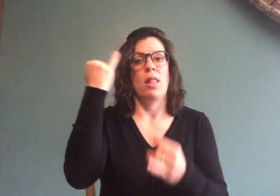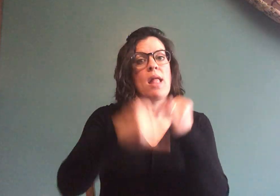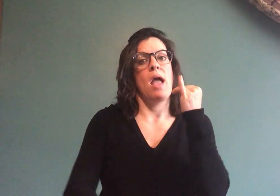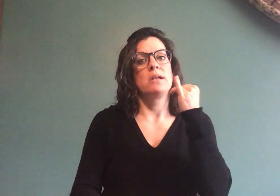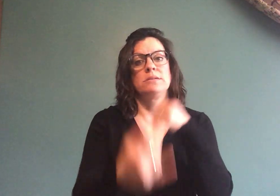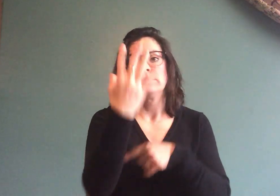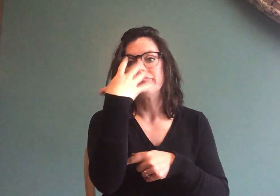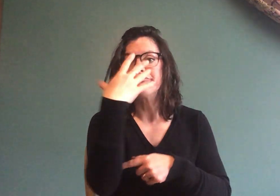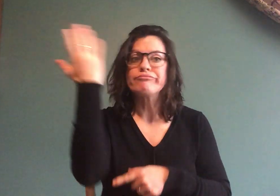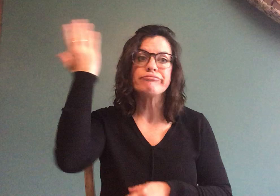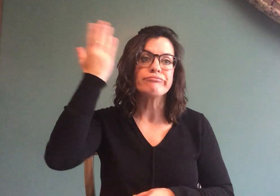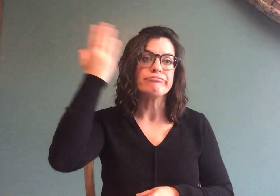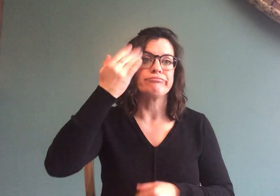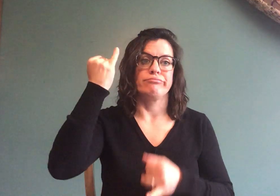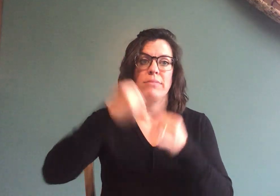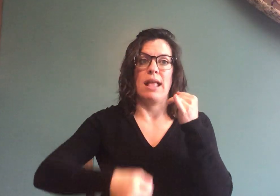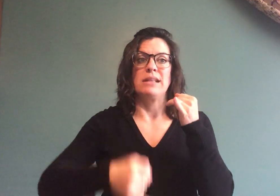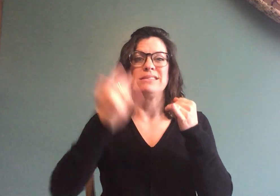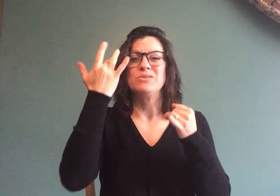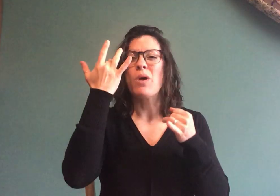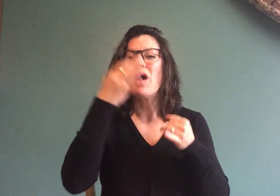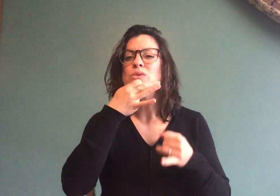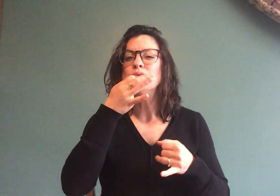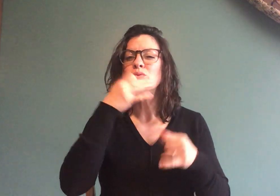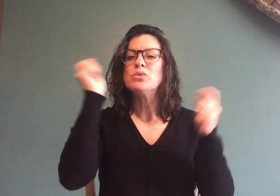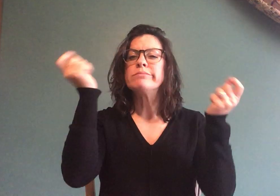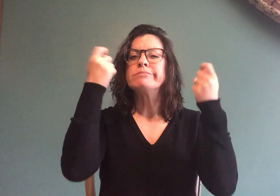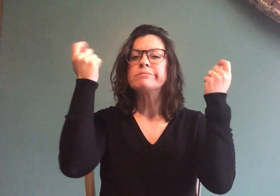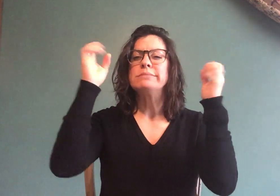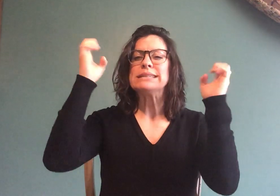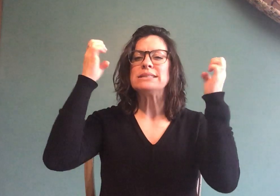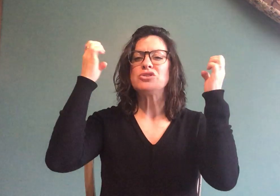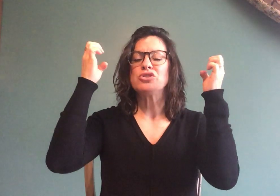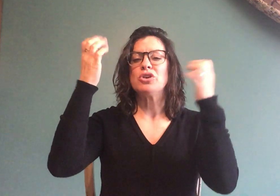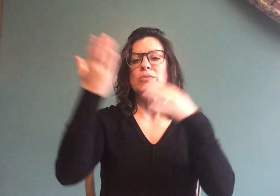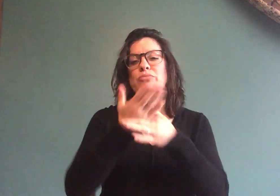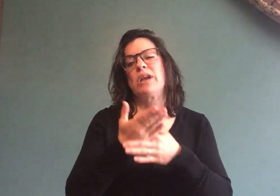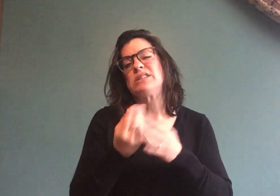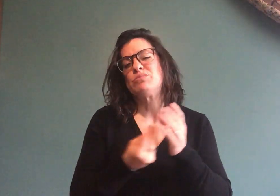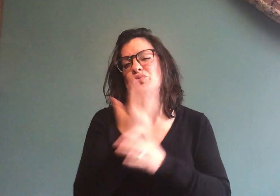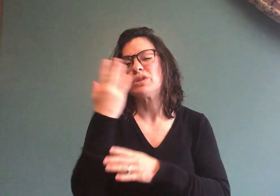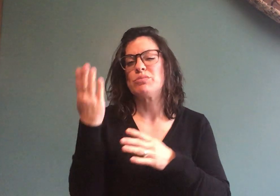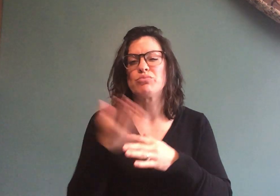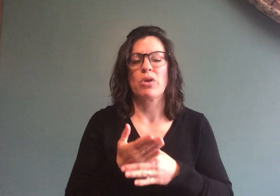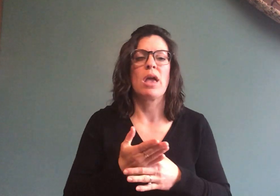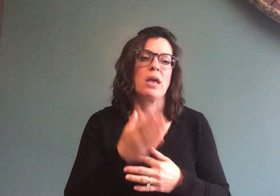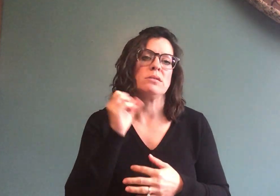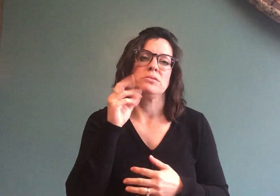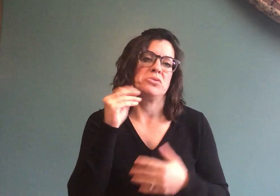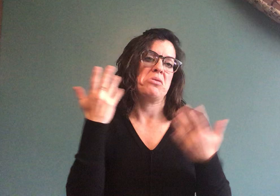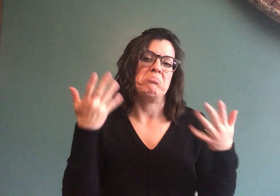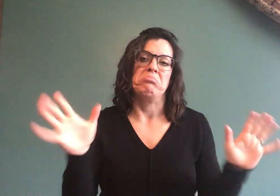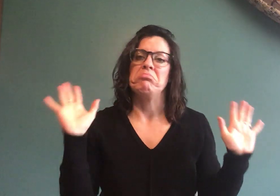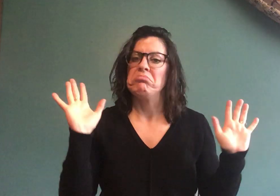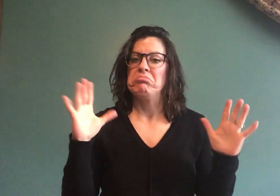after the holiday break. All right, everybody understands that? We break tomorrow, and then we come back next